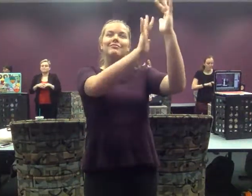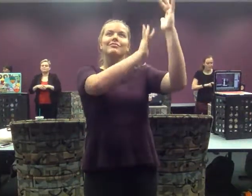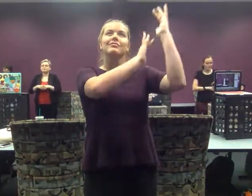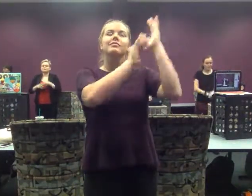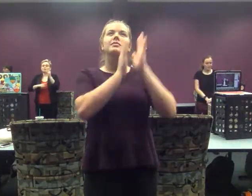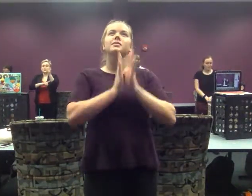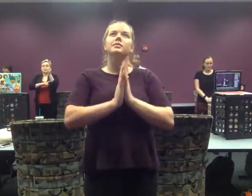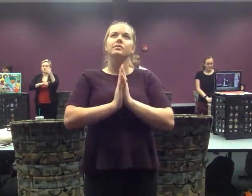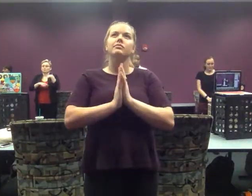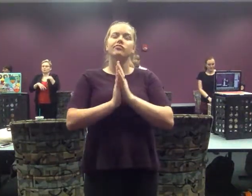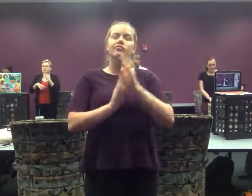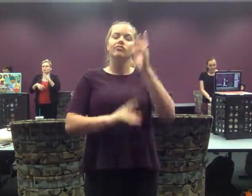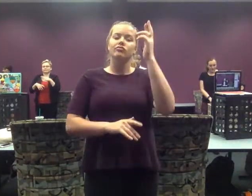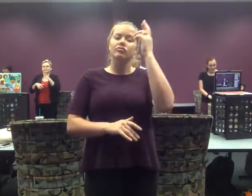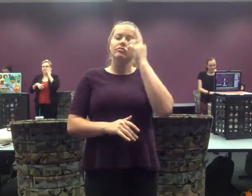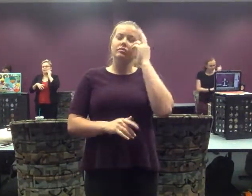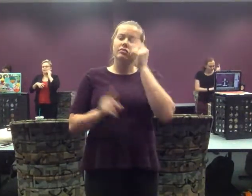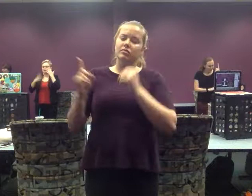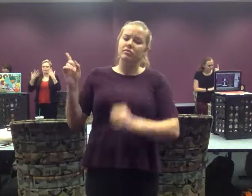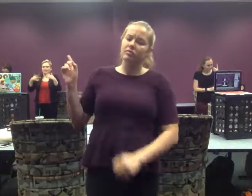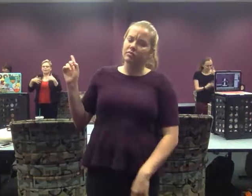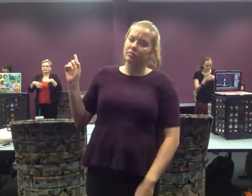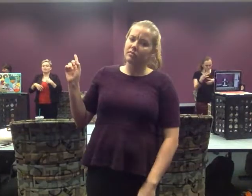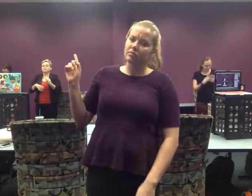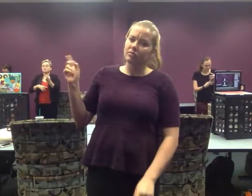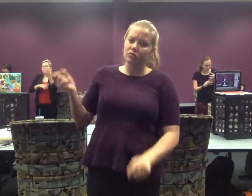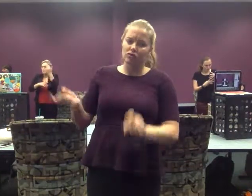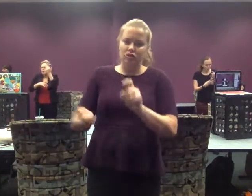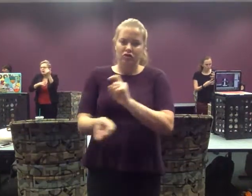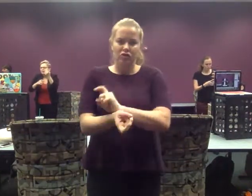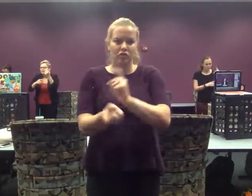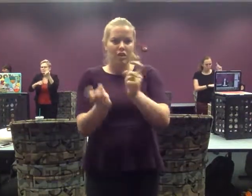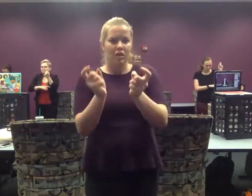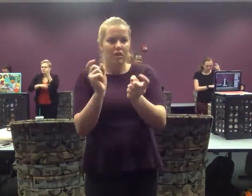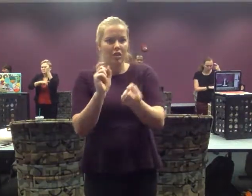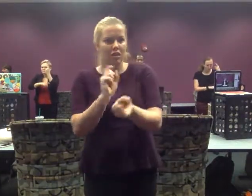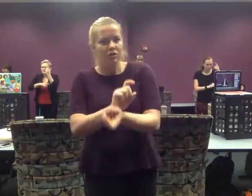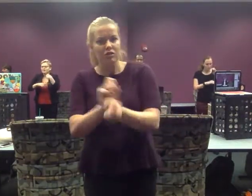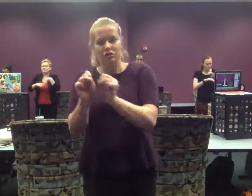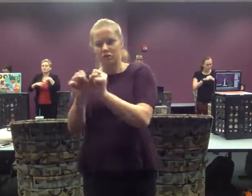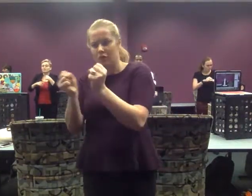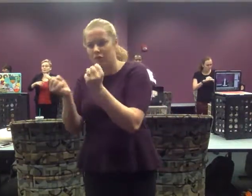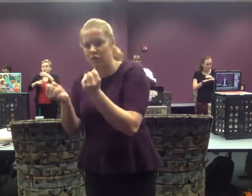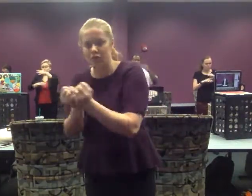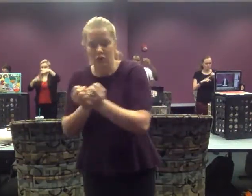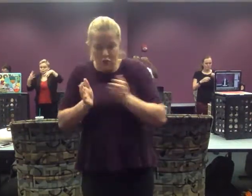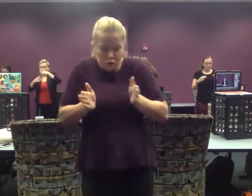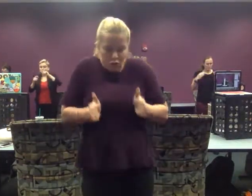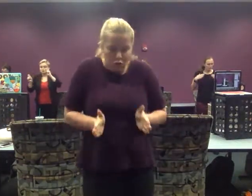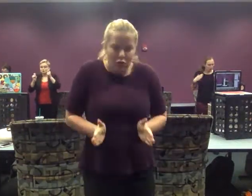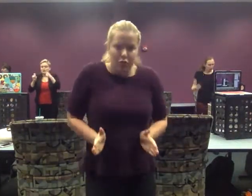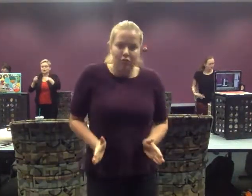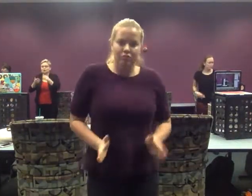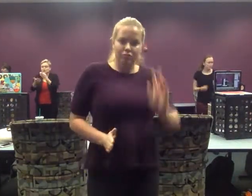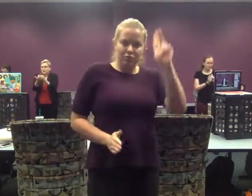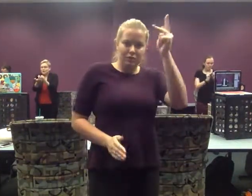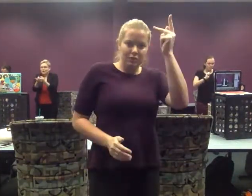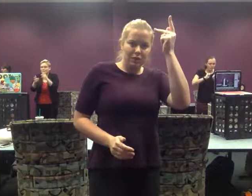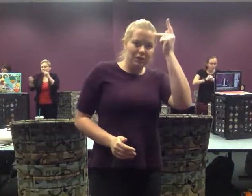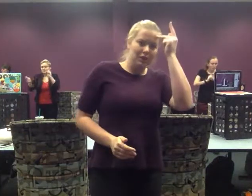that social change, political change, economic change, human change takes a long